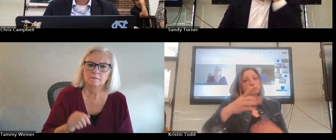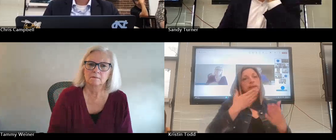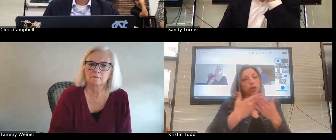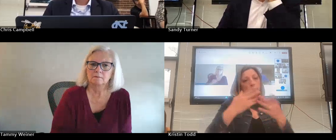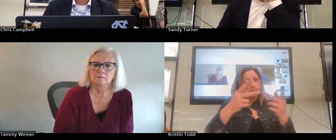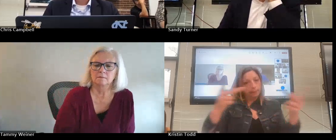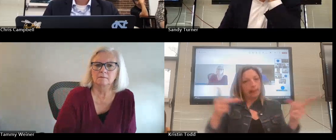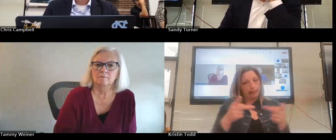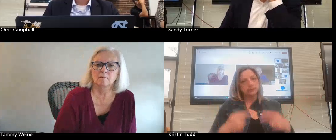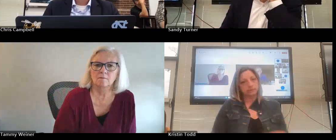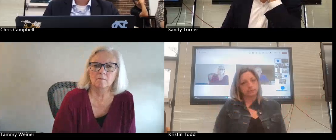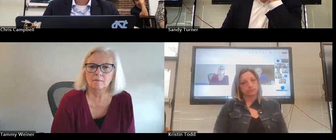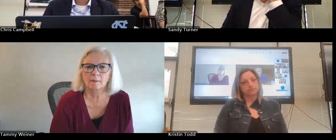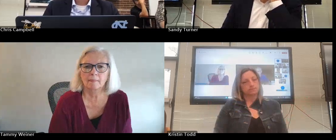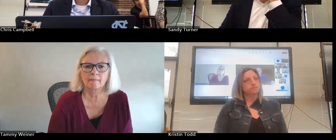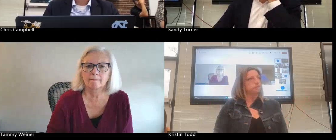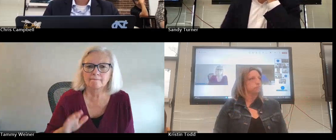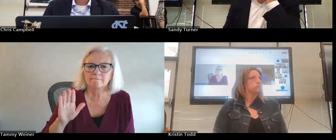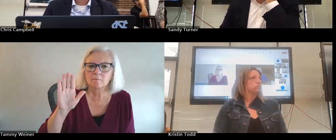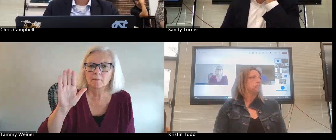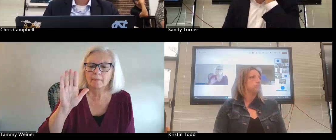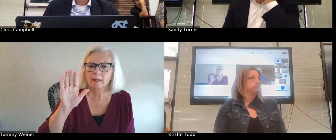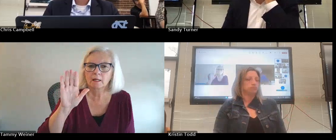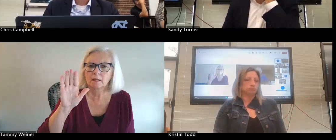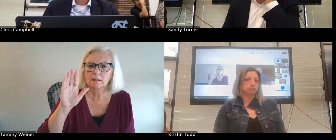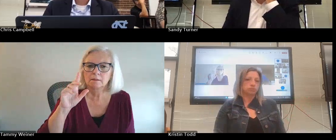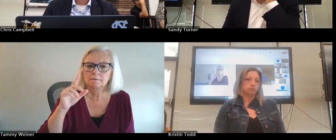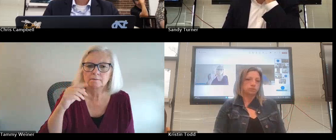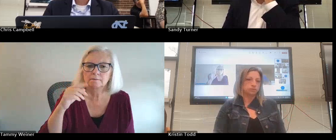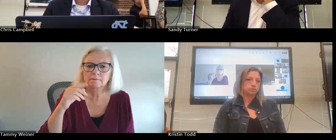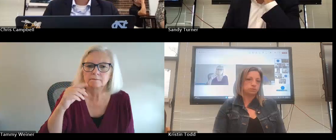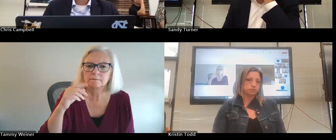12. So it would be a good place.